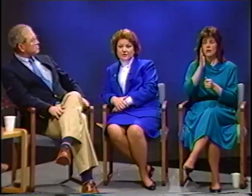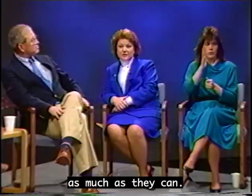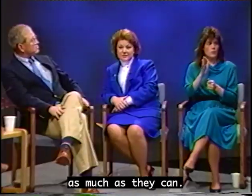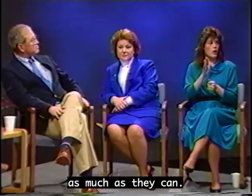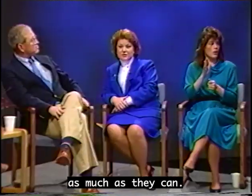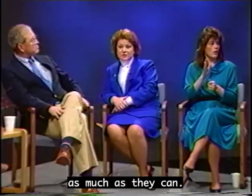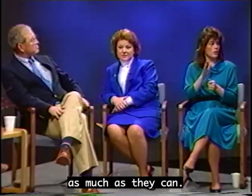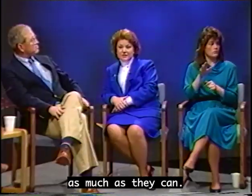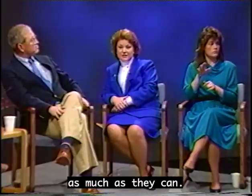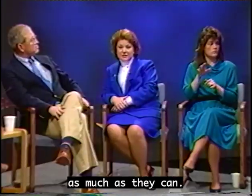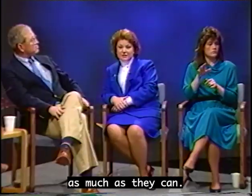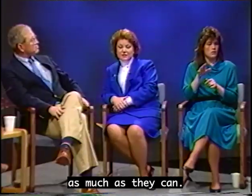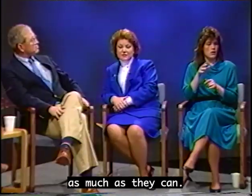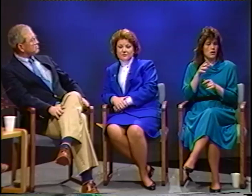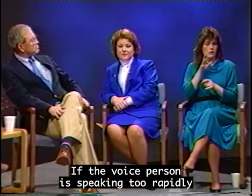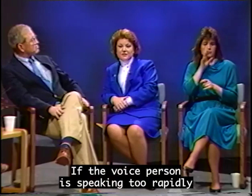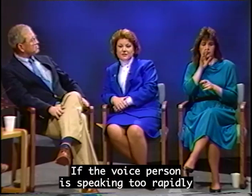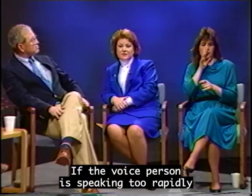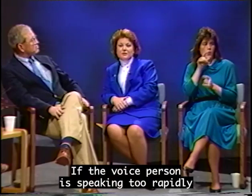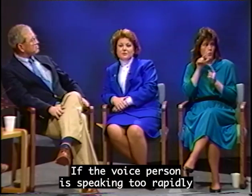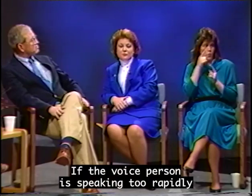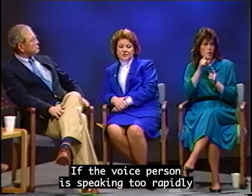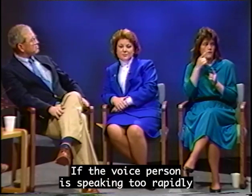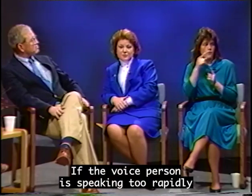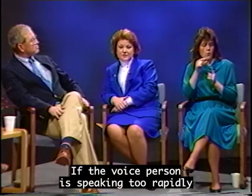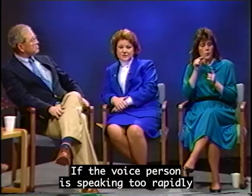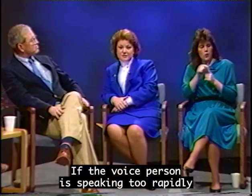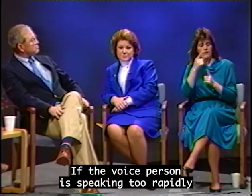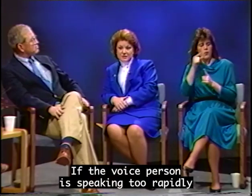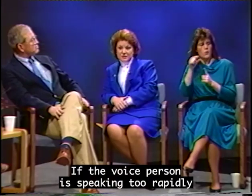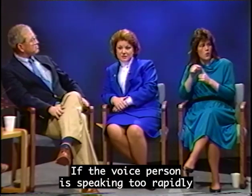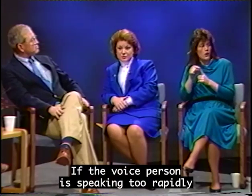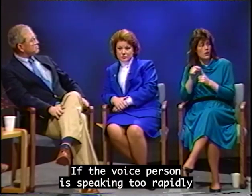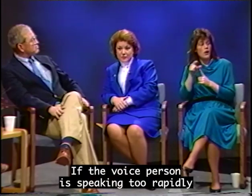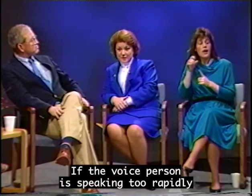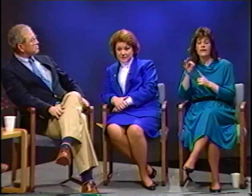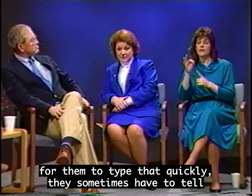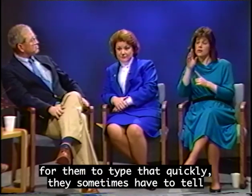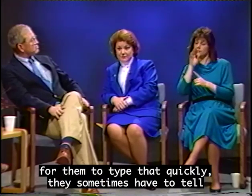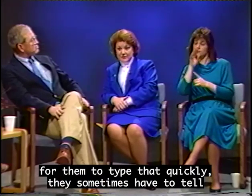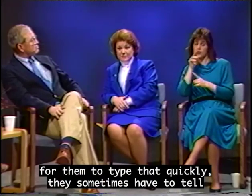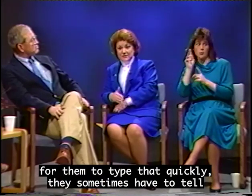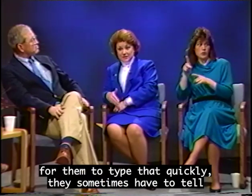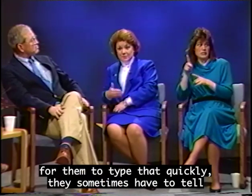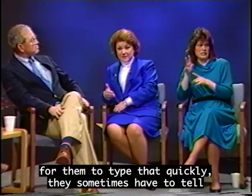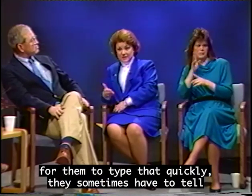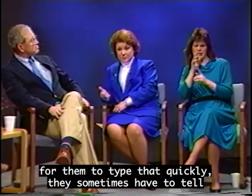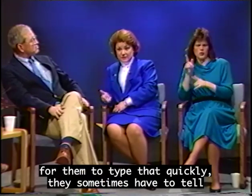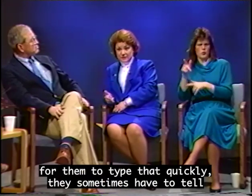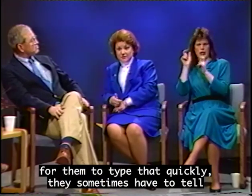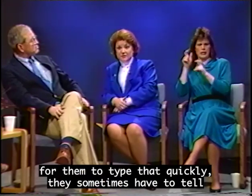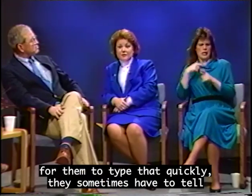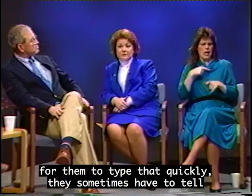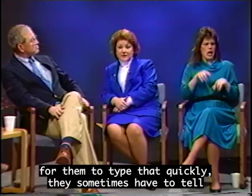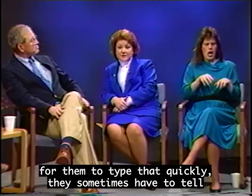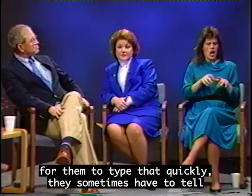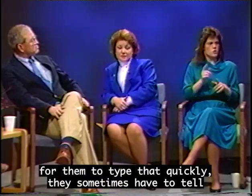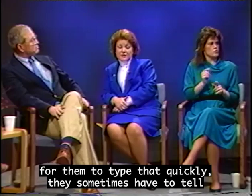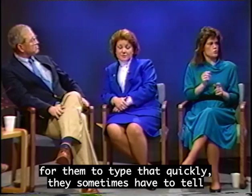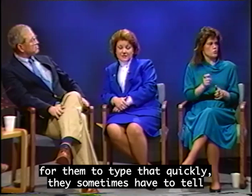as much as they can. If the voice person is speaking too rapidly for them to type that quickly, they sometimes have